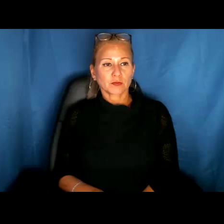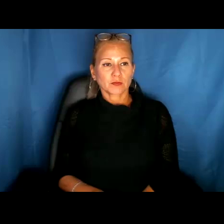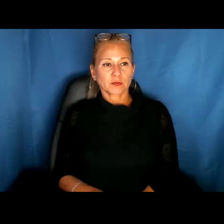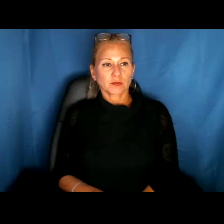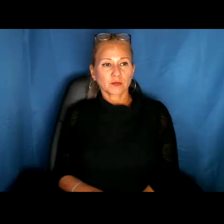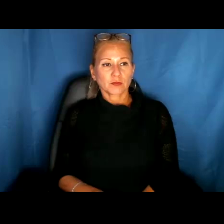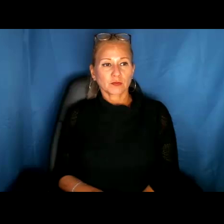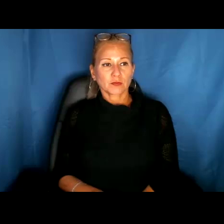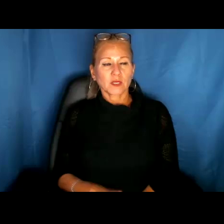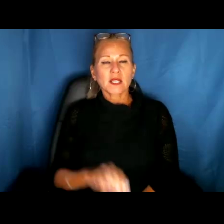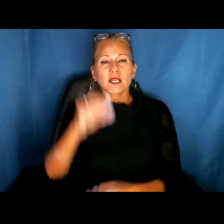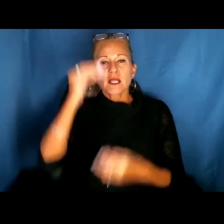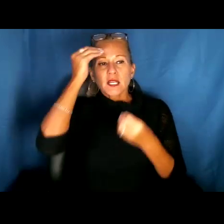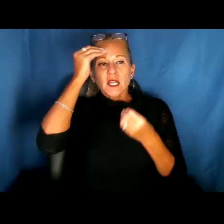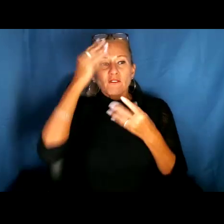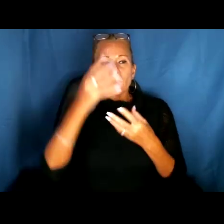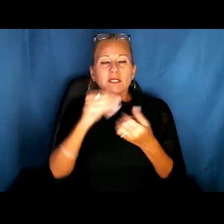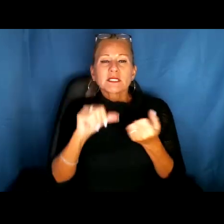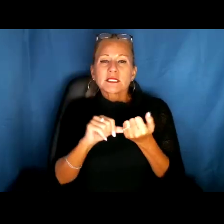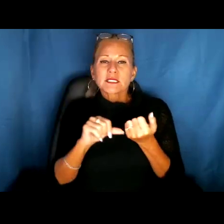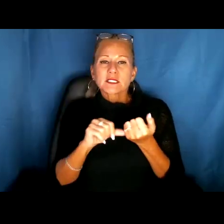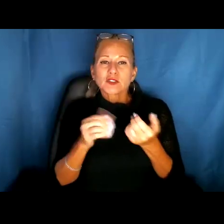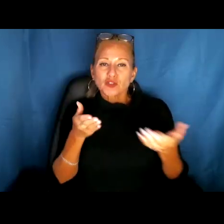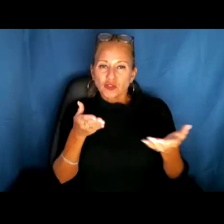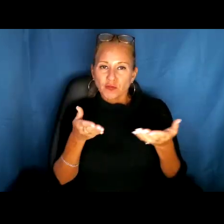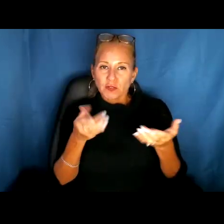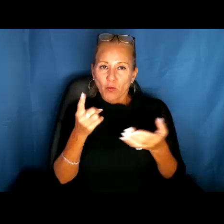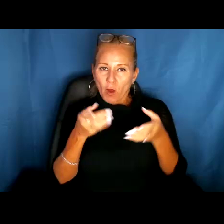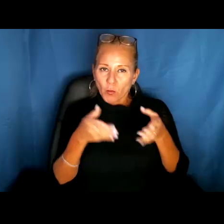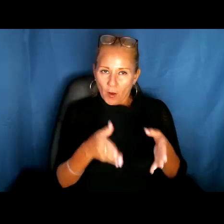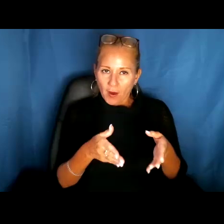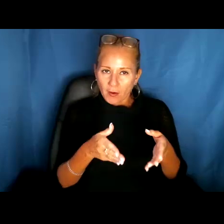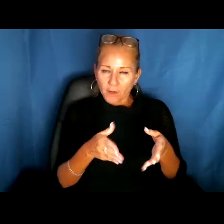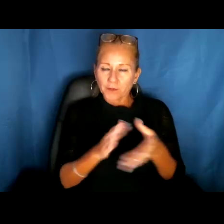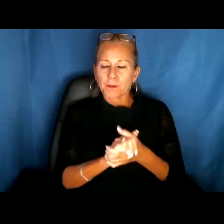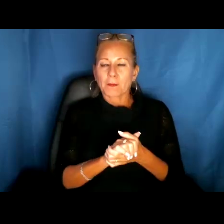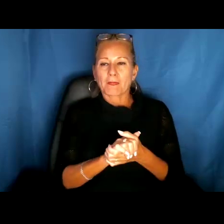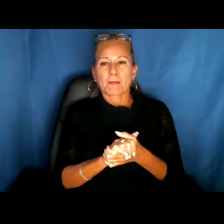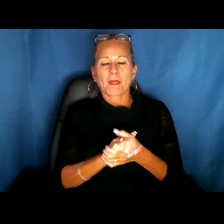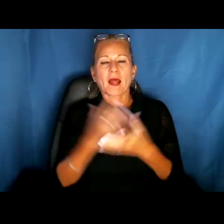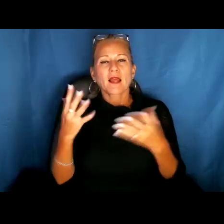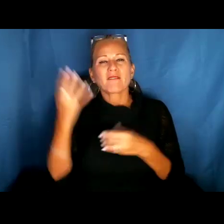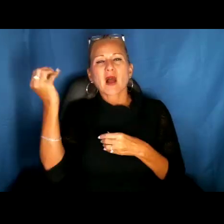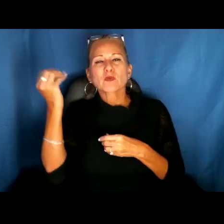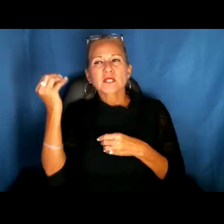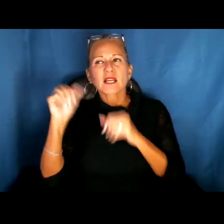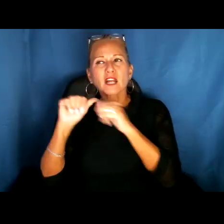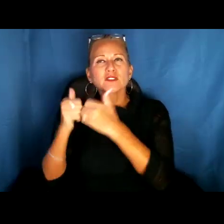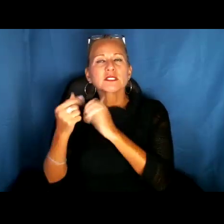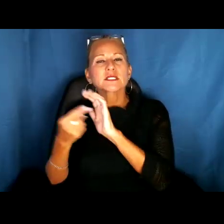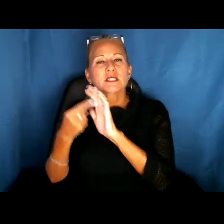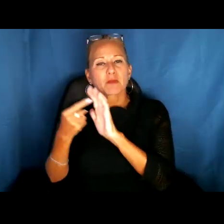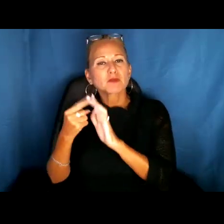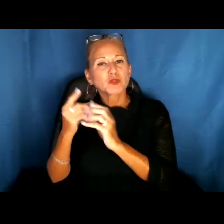of that is information and assistance services. So there's a lot of outside agencies that sometimes